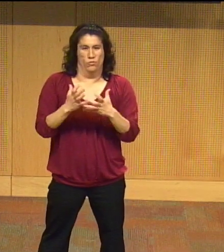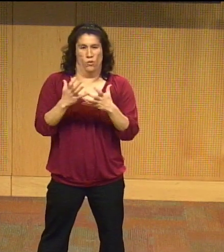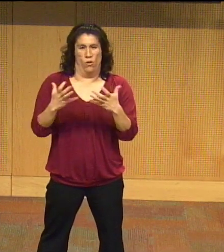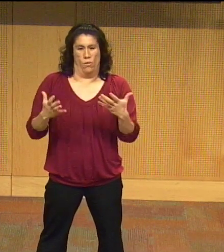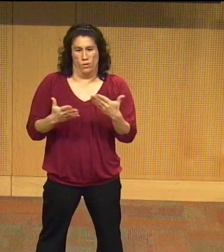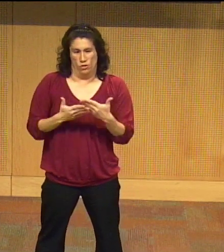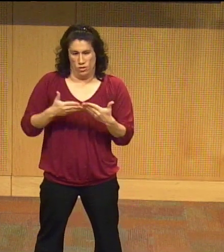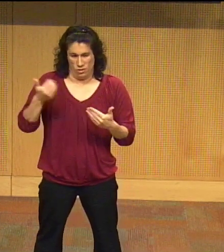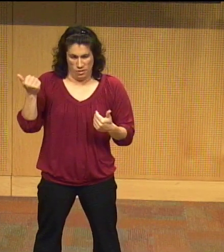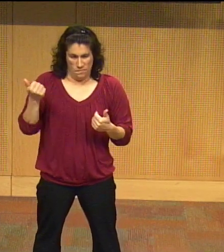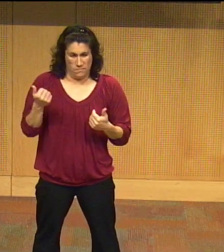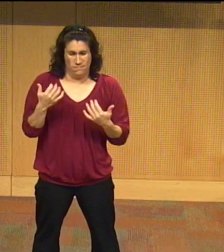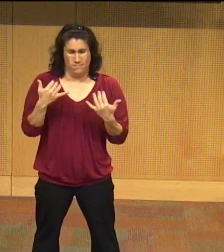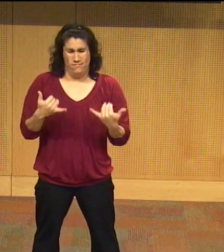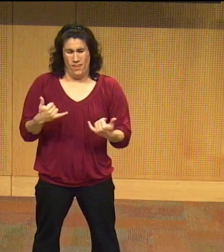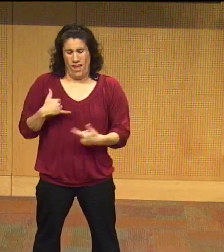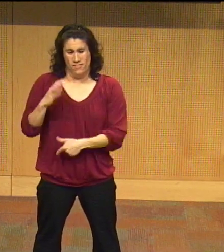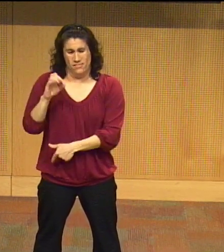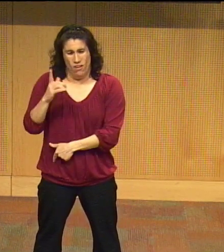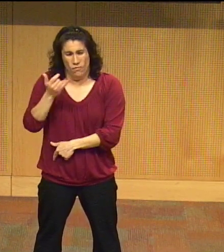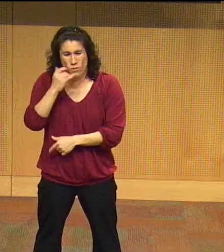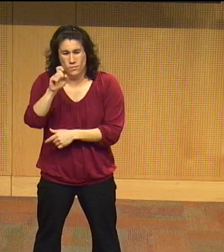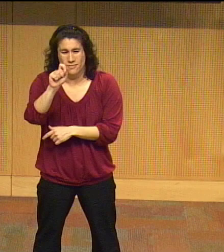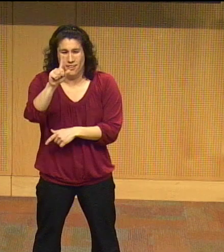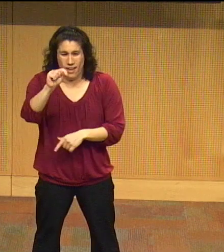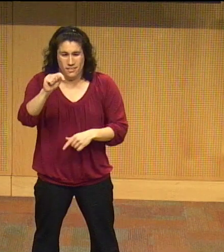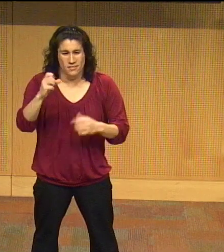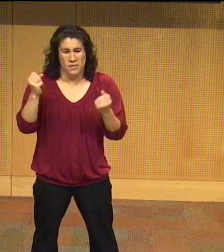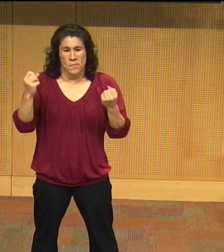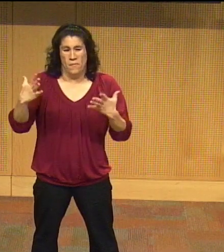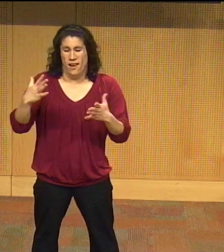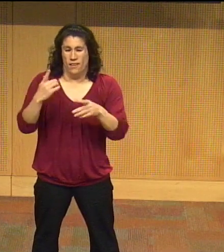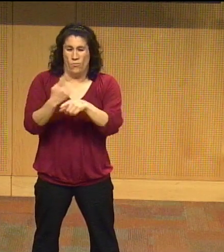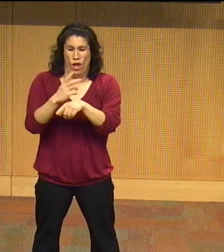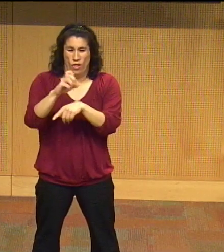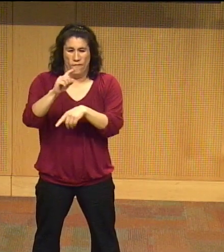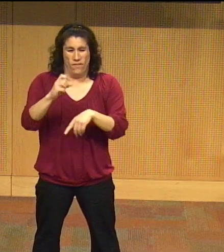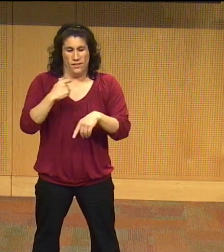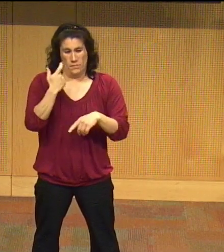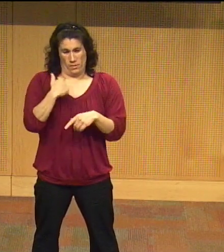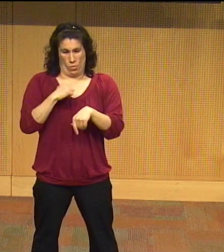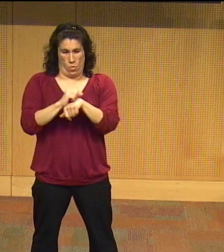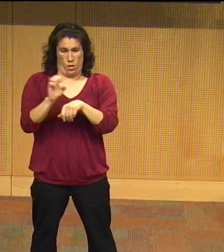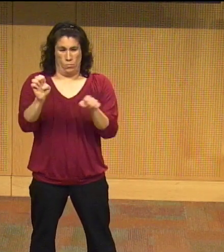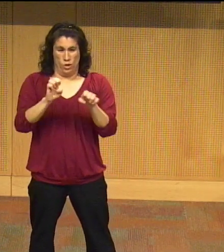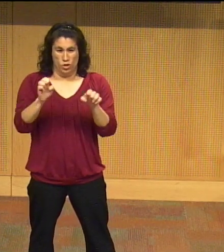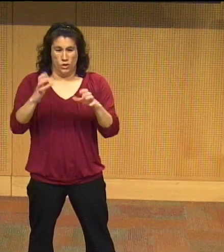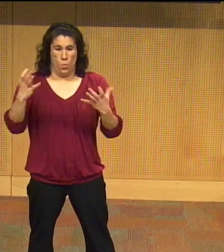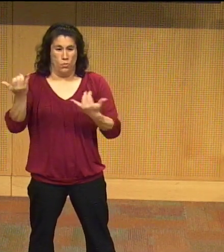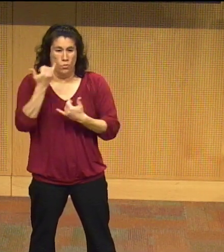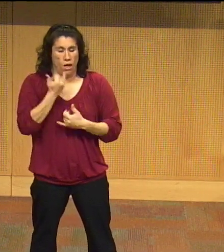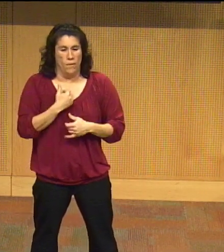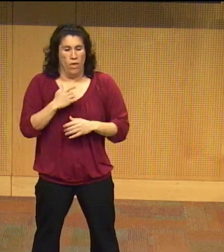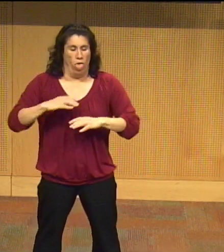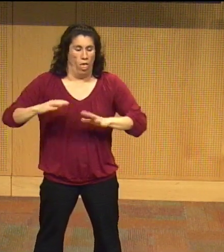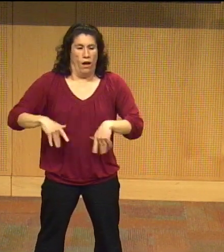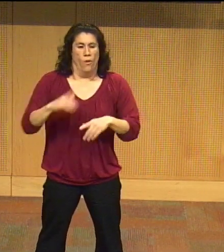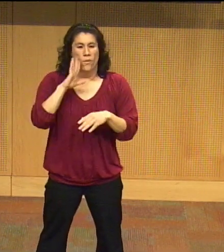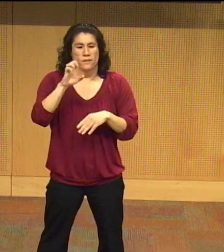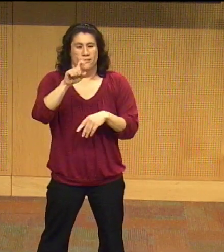much better. And it makes my job so much easier as a result. And I've got my cell phone. I can text someone. If they